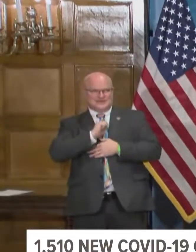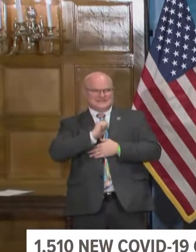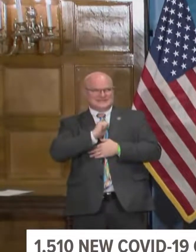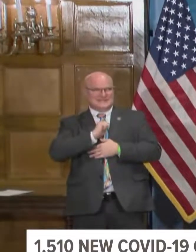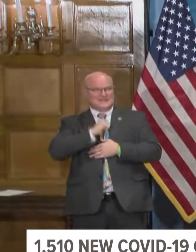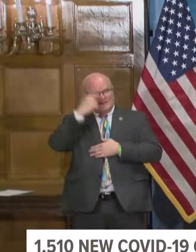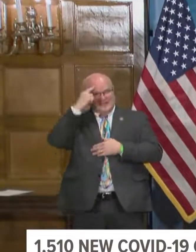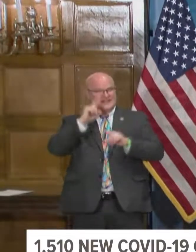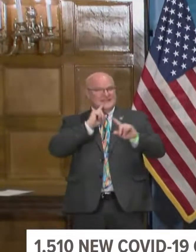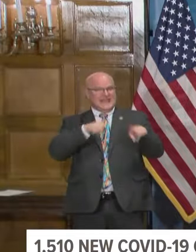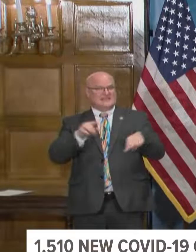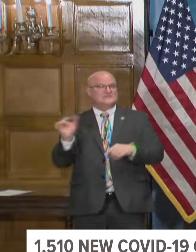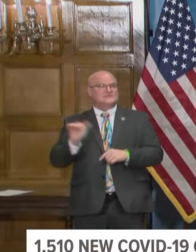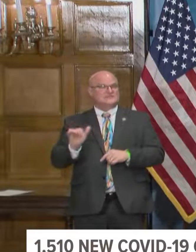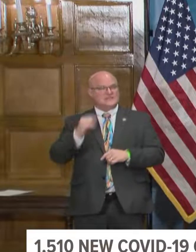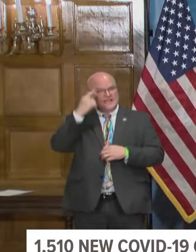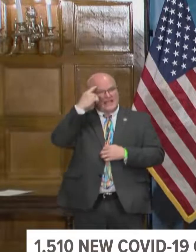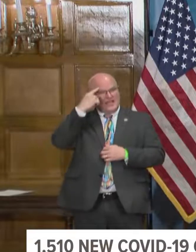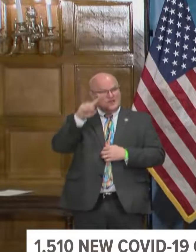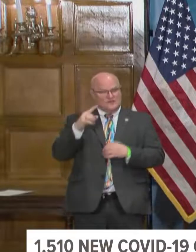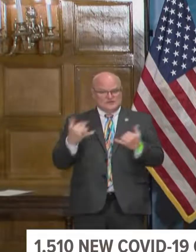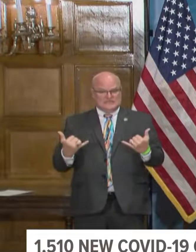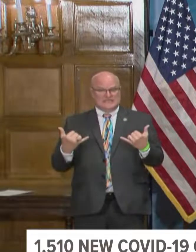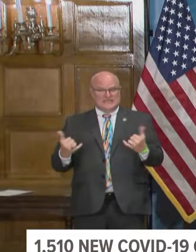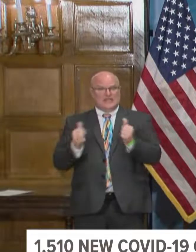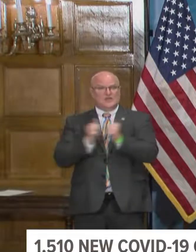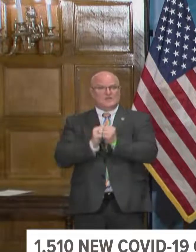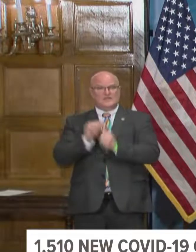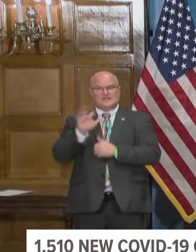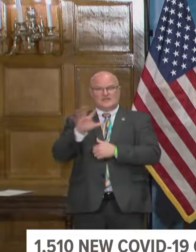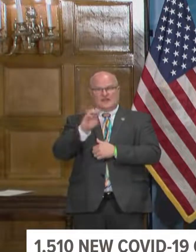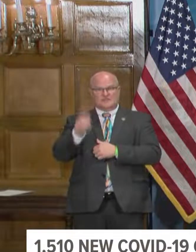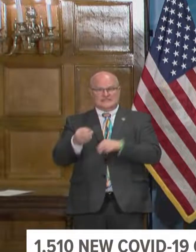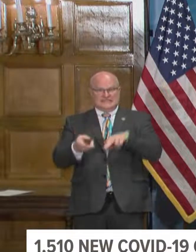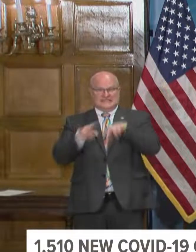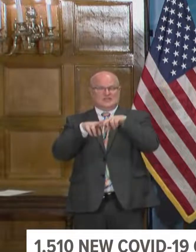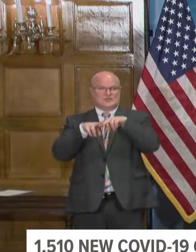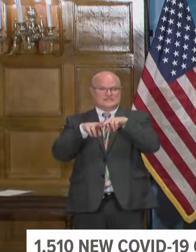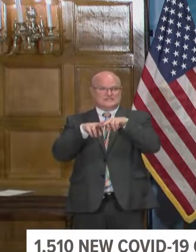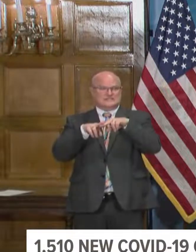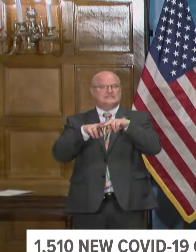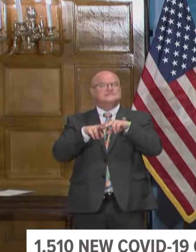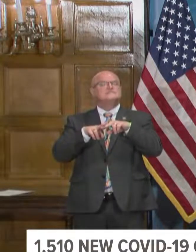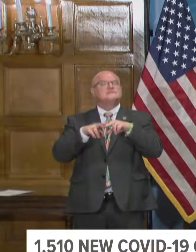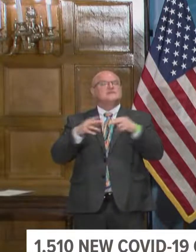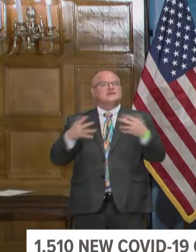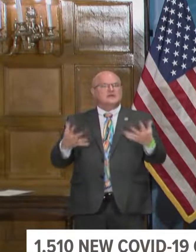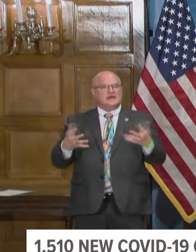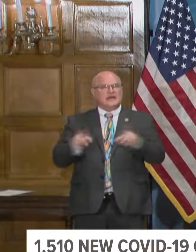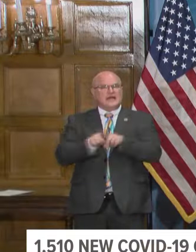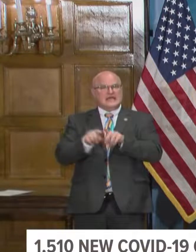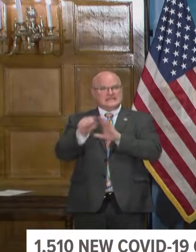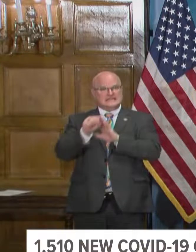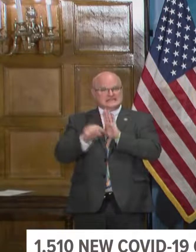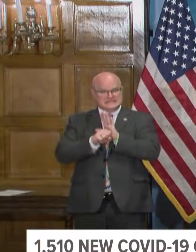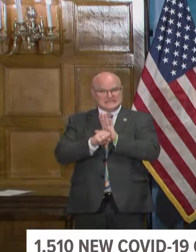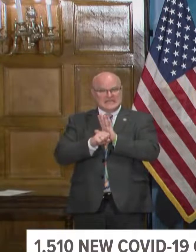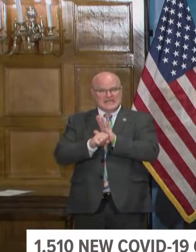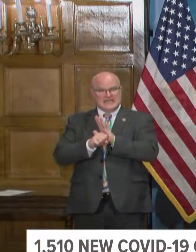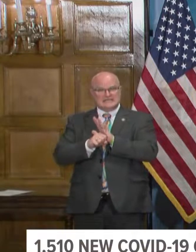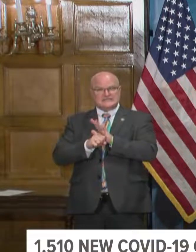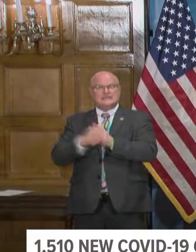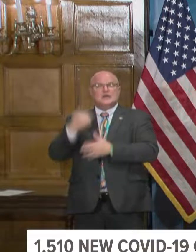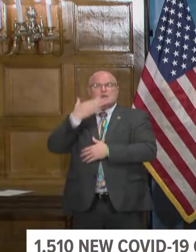the answer is the same for today with their 5% increase, and that is that just as the states get better in